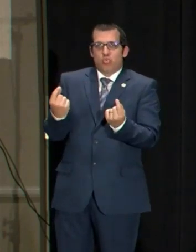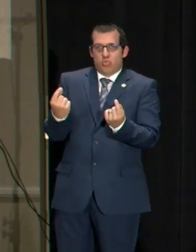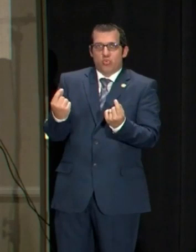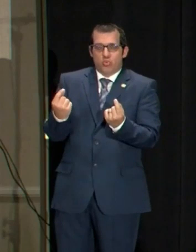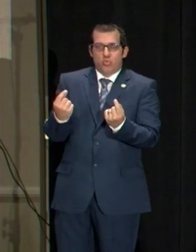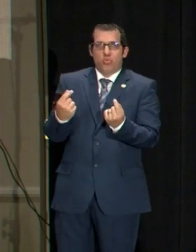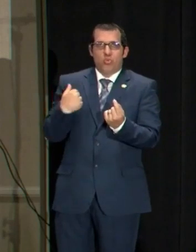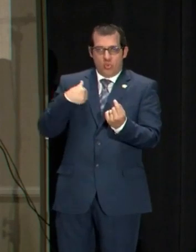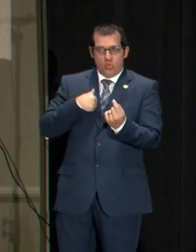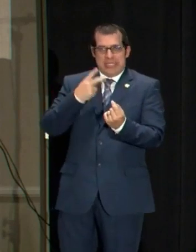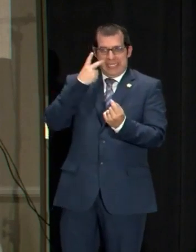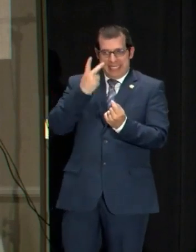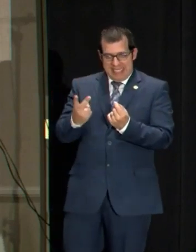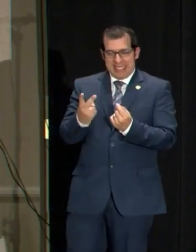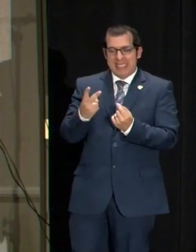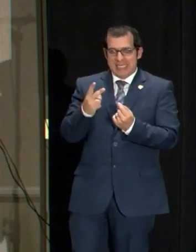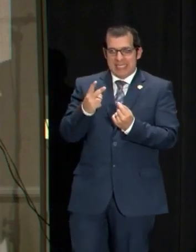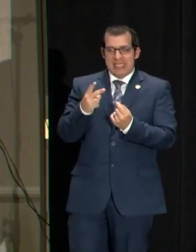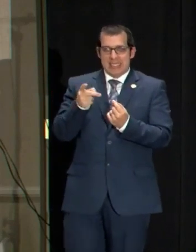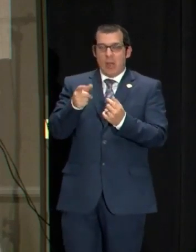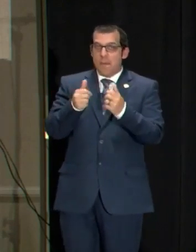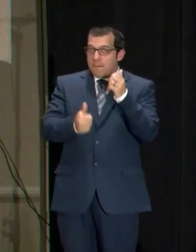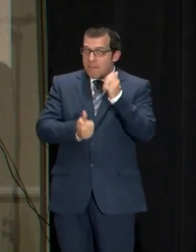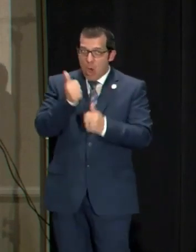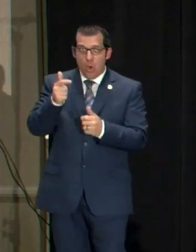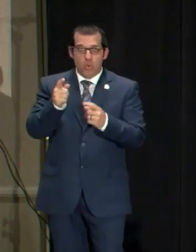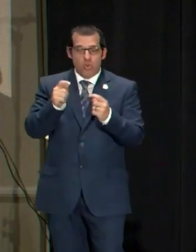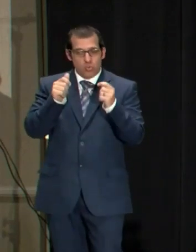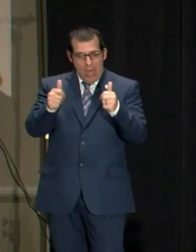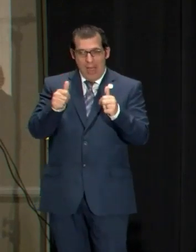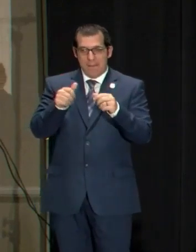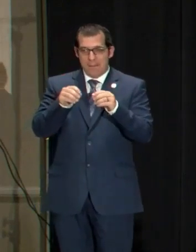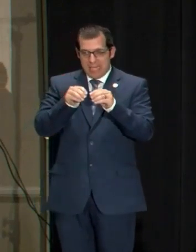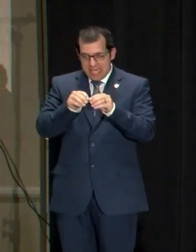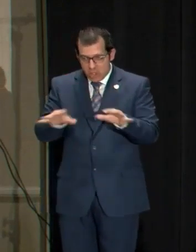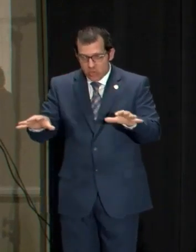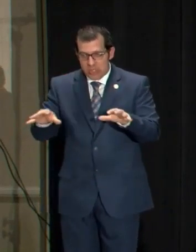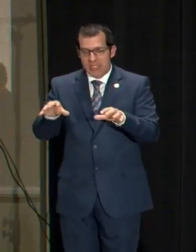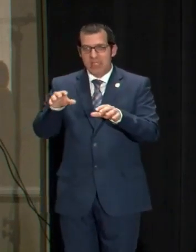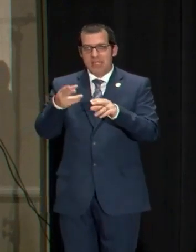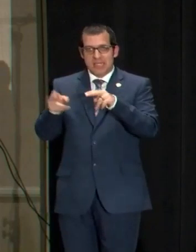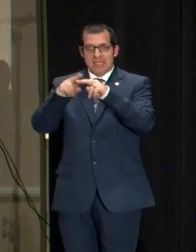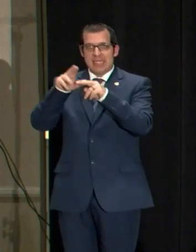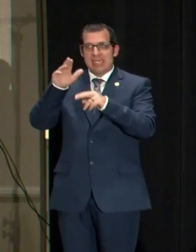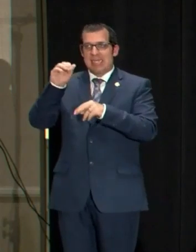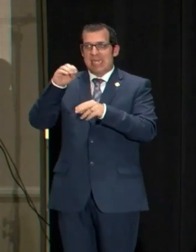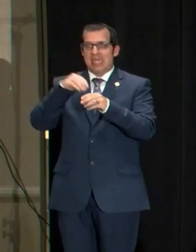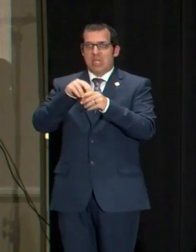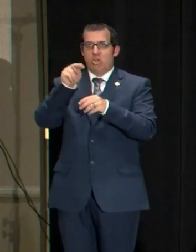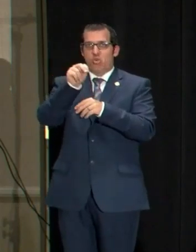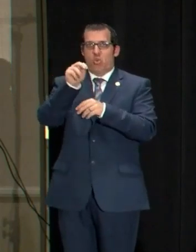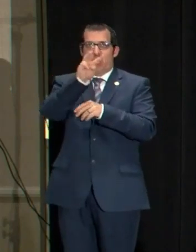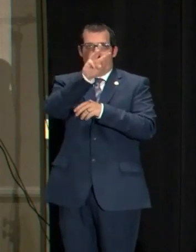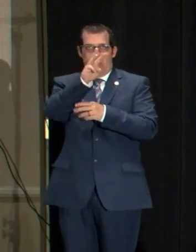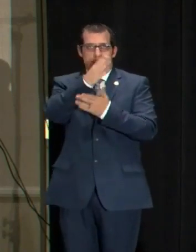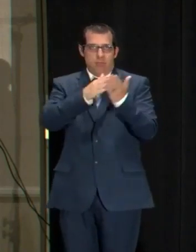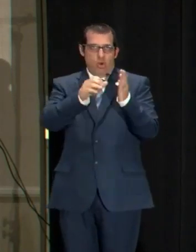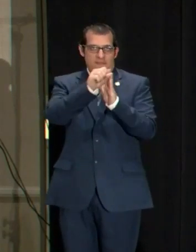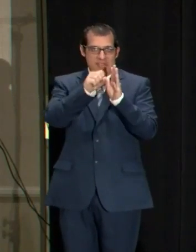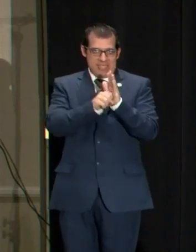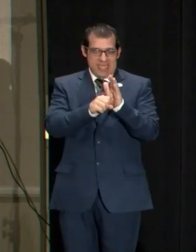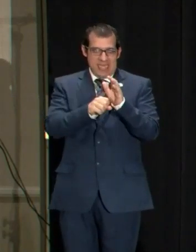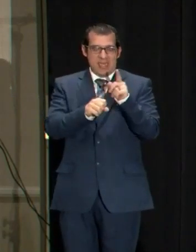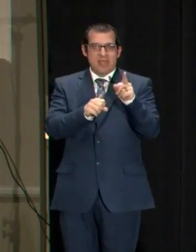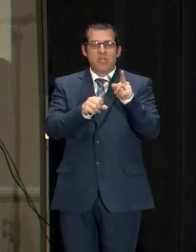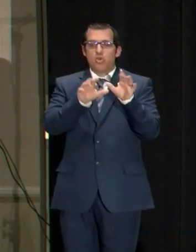we've noted that we are seeing the most rapid increase in cases in the northwest part of the state, and the